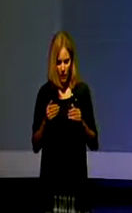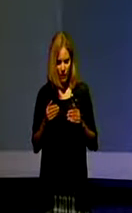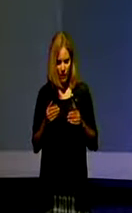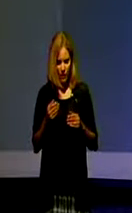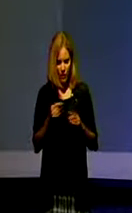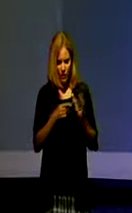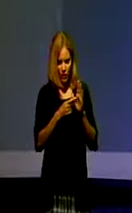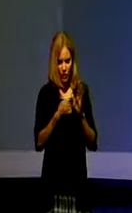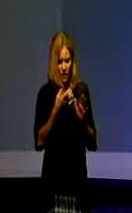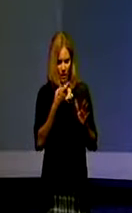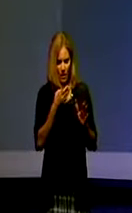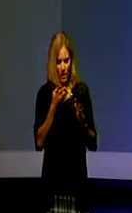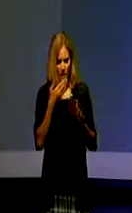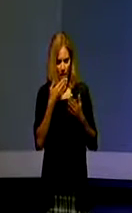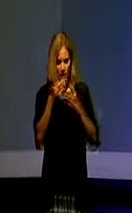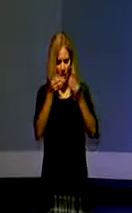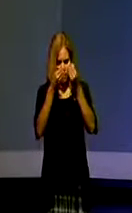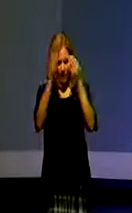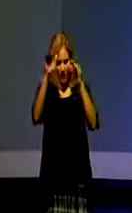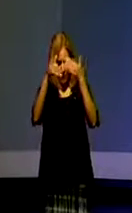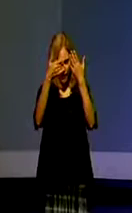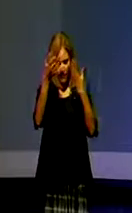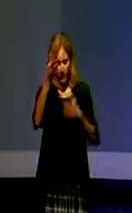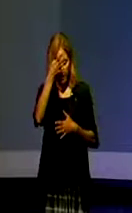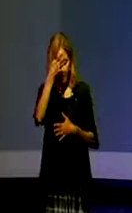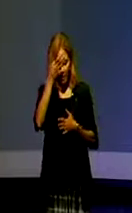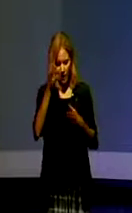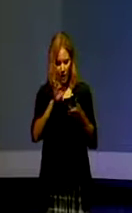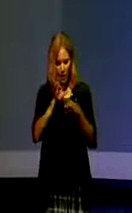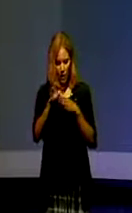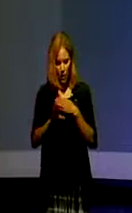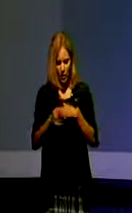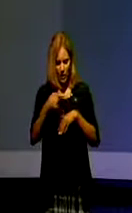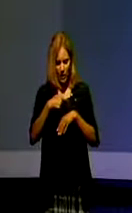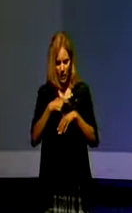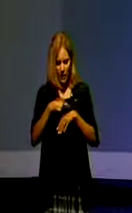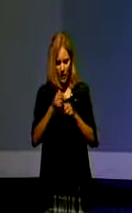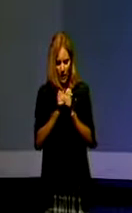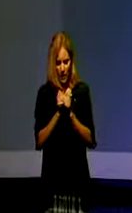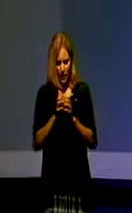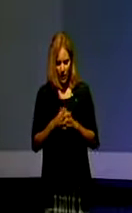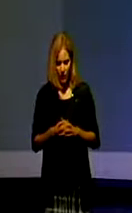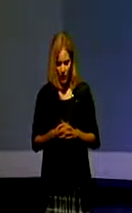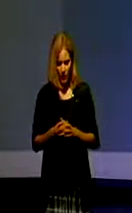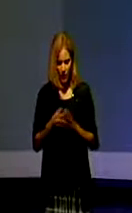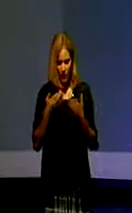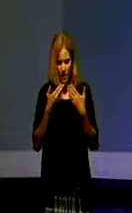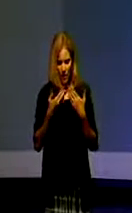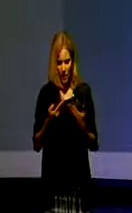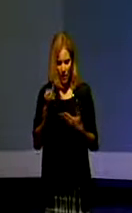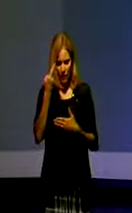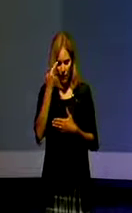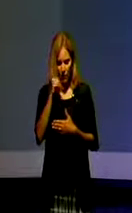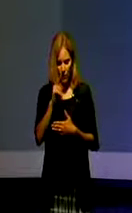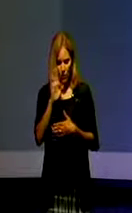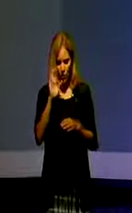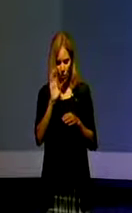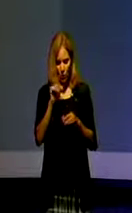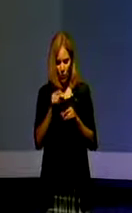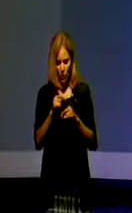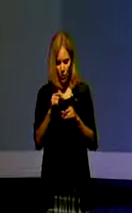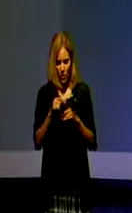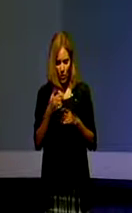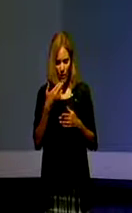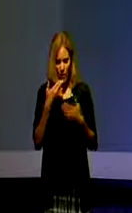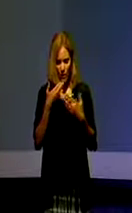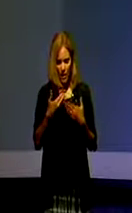the light of the gospel. Heavenly Father, as we close our time together this morning, we thank you for your word.